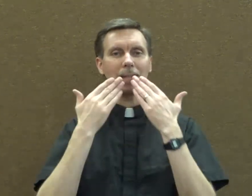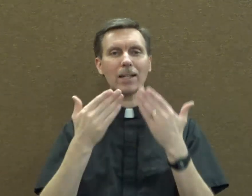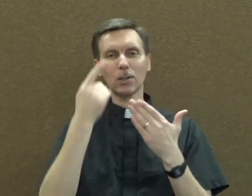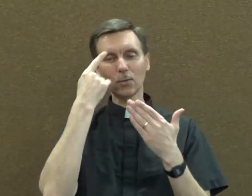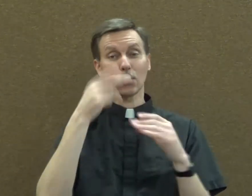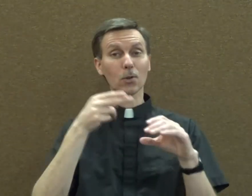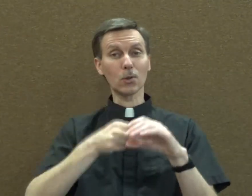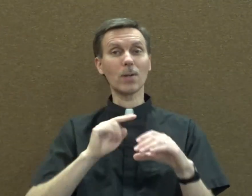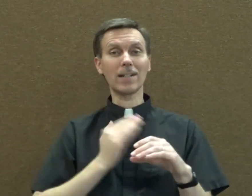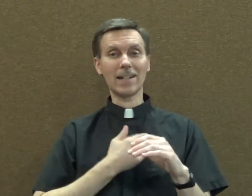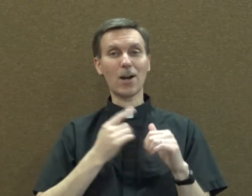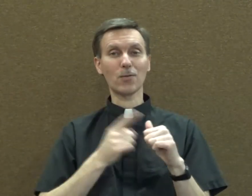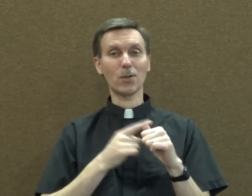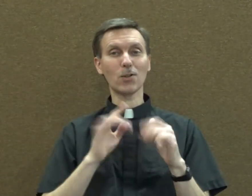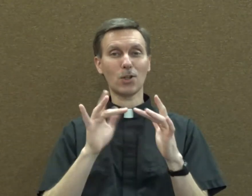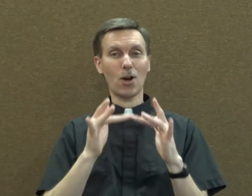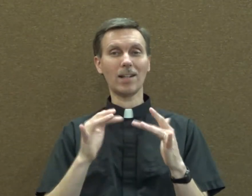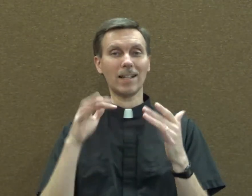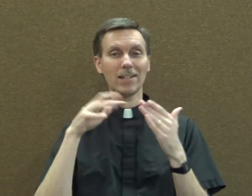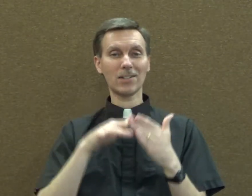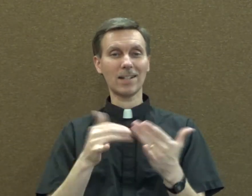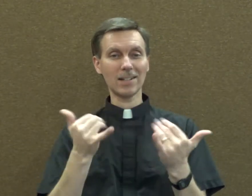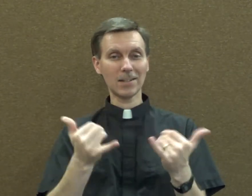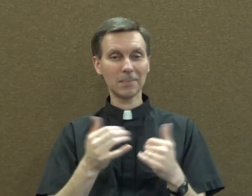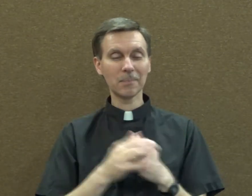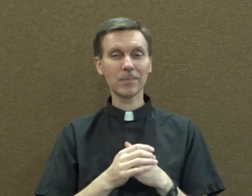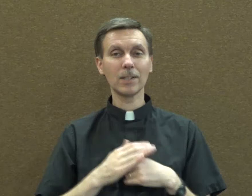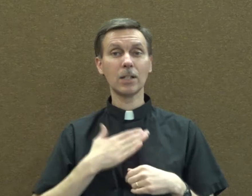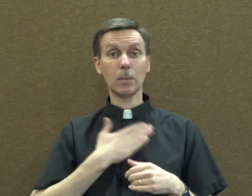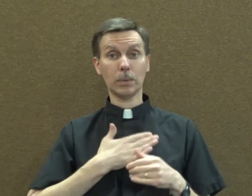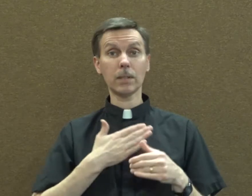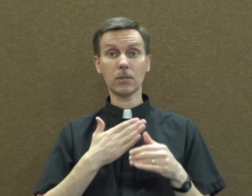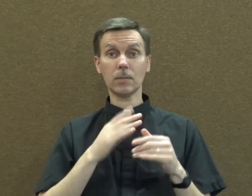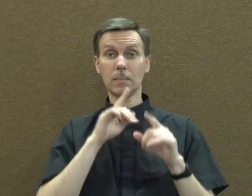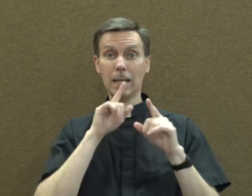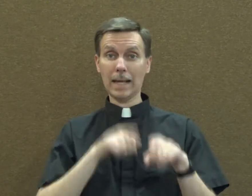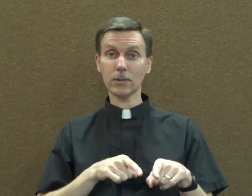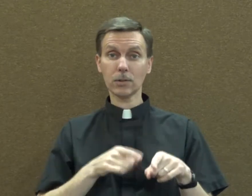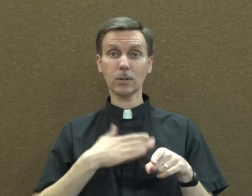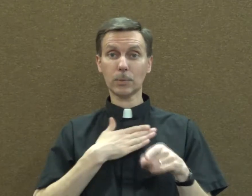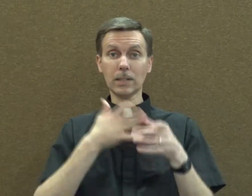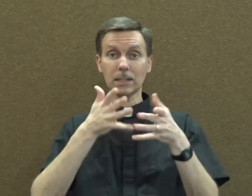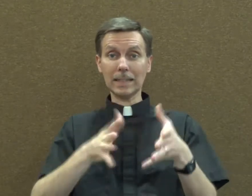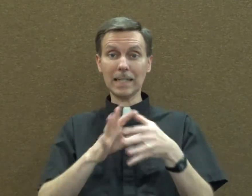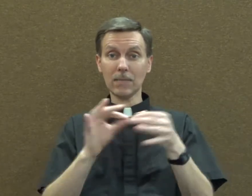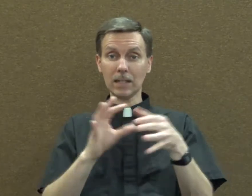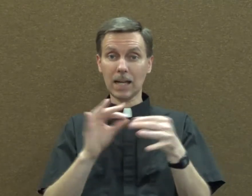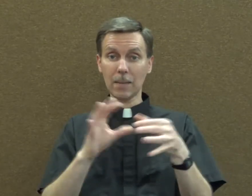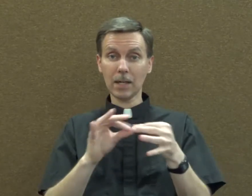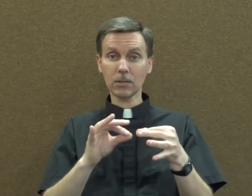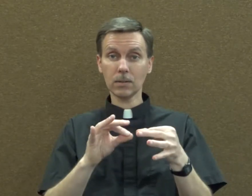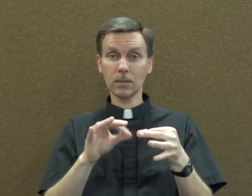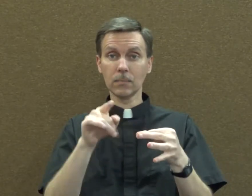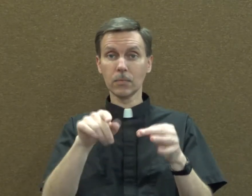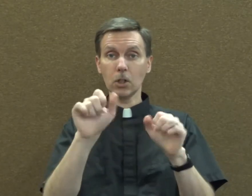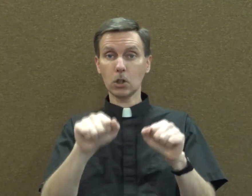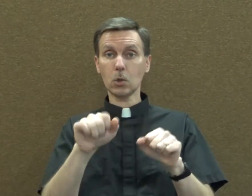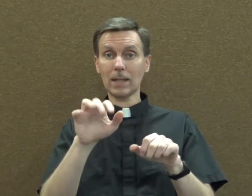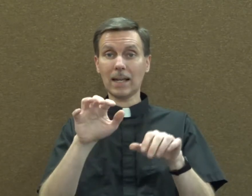Thank you for joining our first online study. Please answer, please leave a comment. You